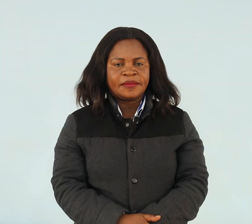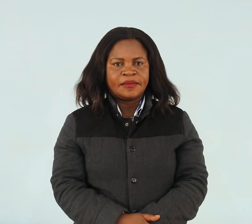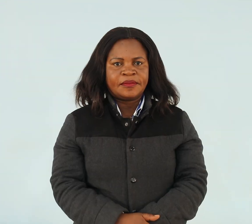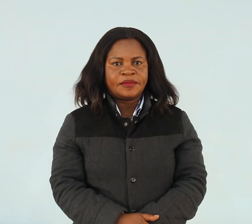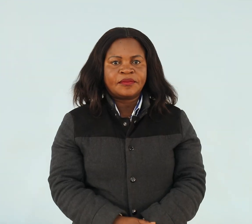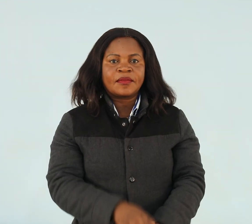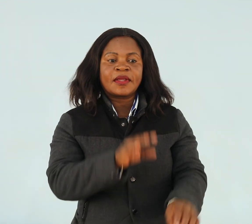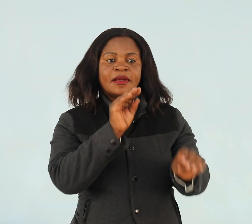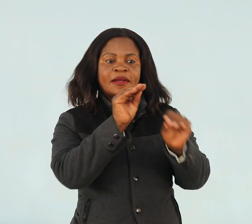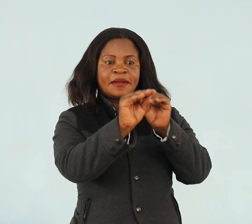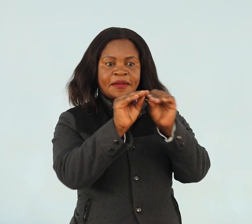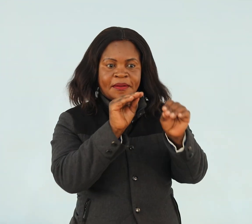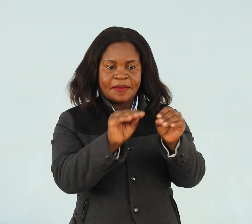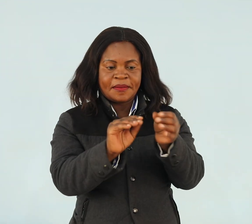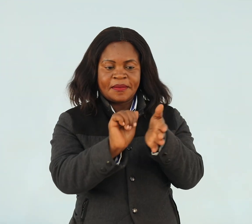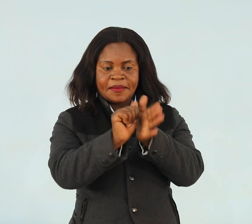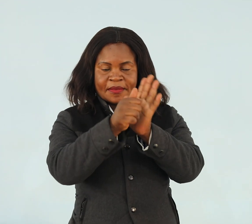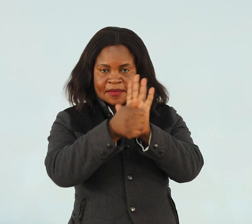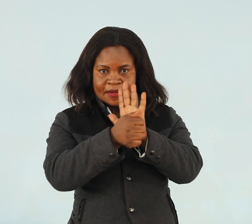Amendment of Article 58.